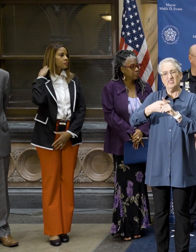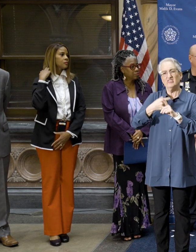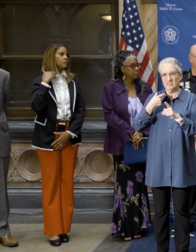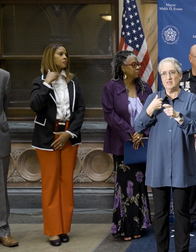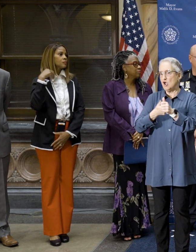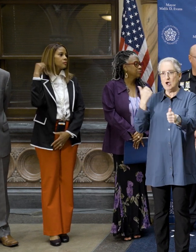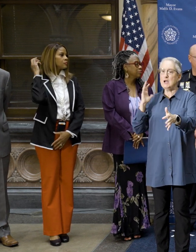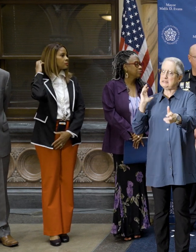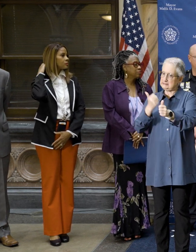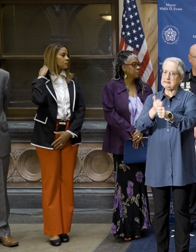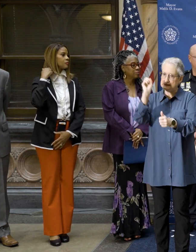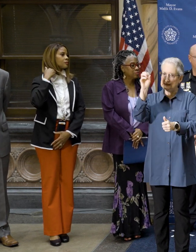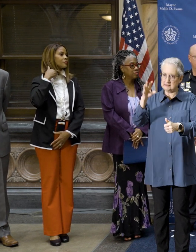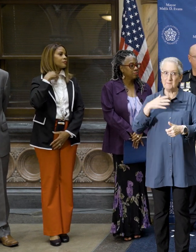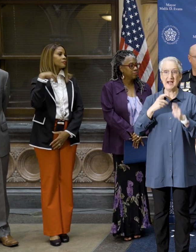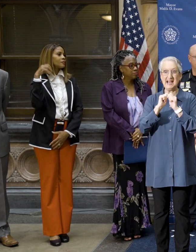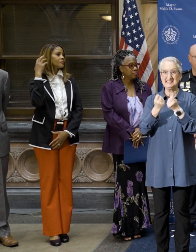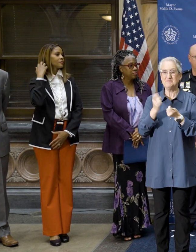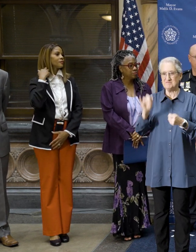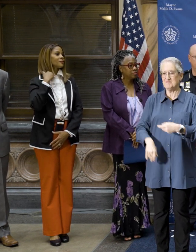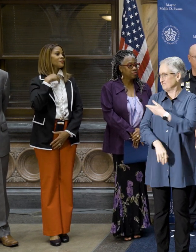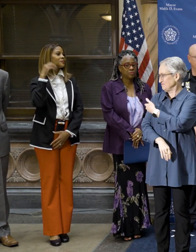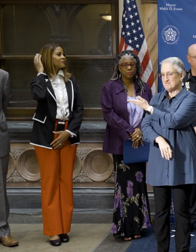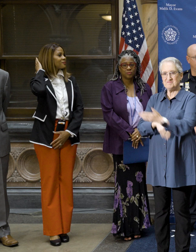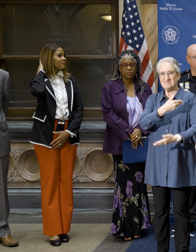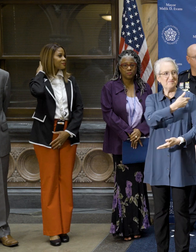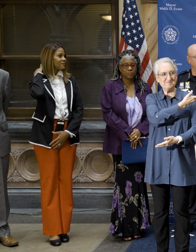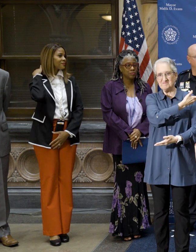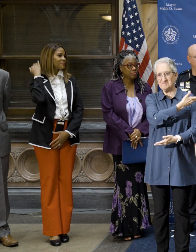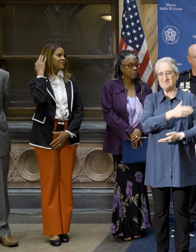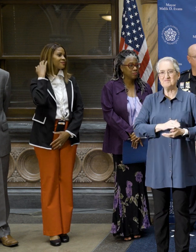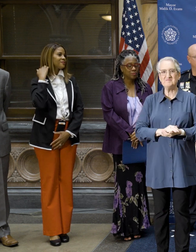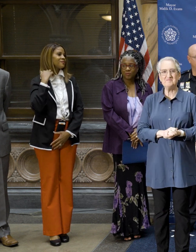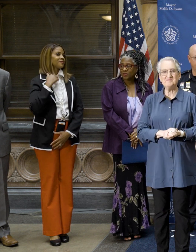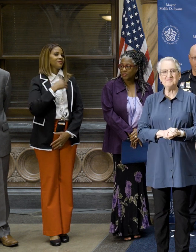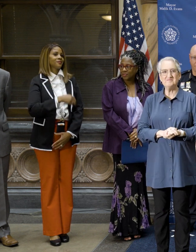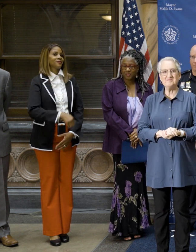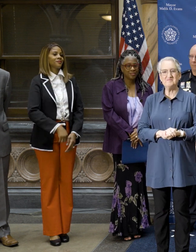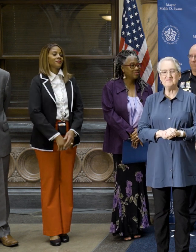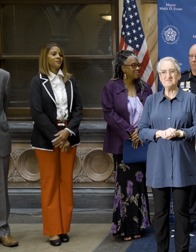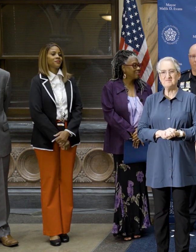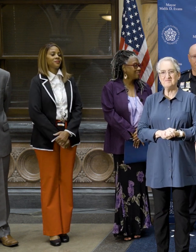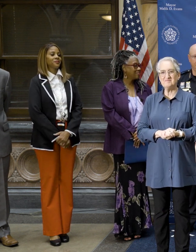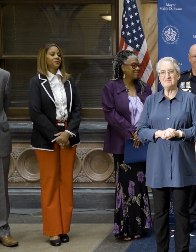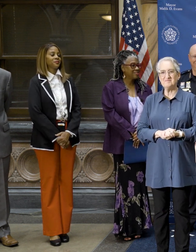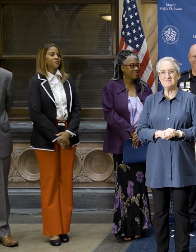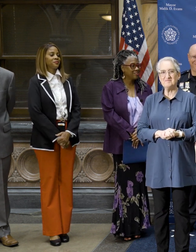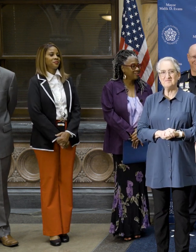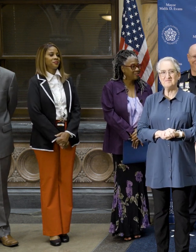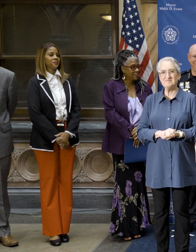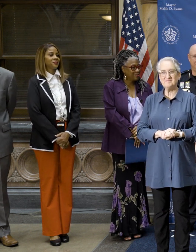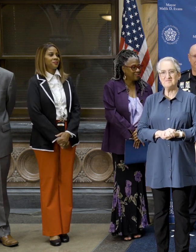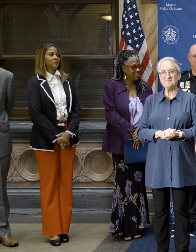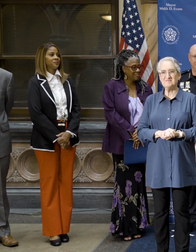team, Victor Saunders, who's going somewhere. I don't know where Victor's going. Okay. Oh, Victor's going to the other side. Victor